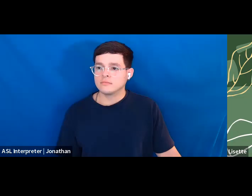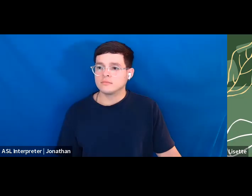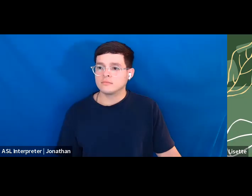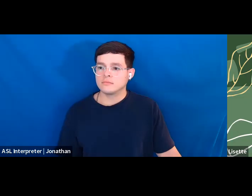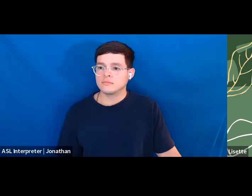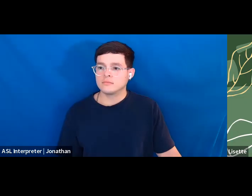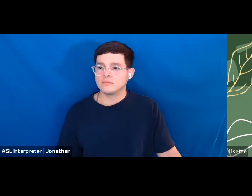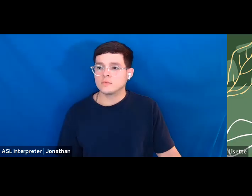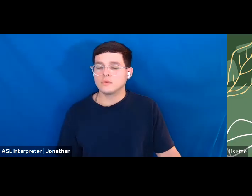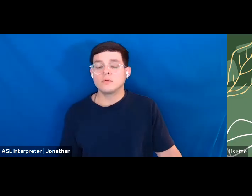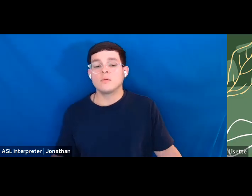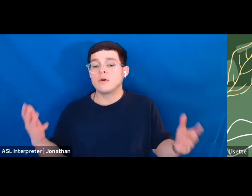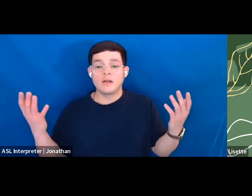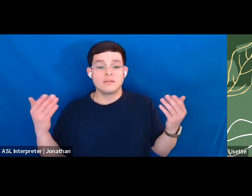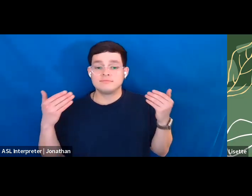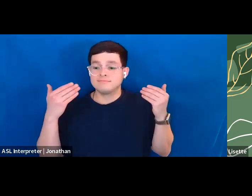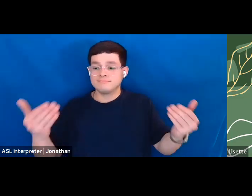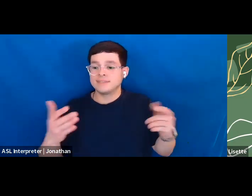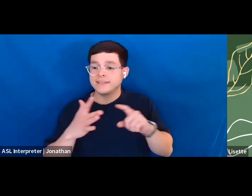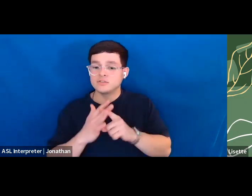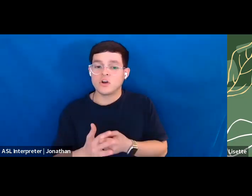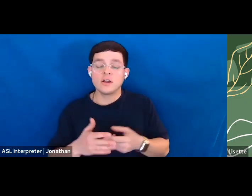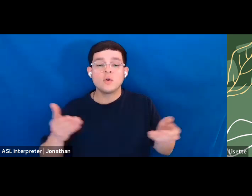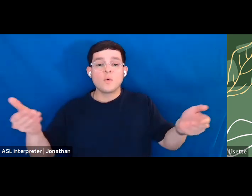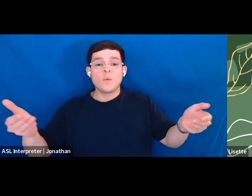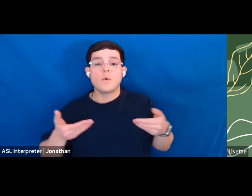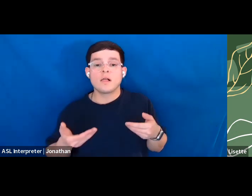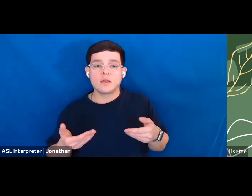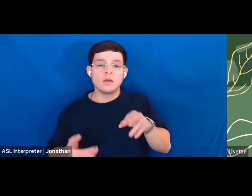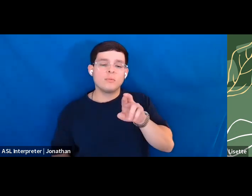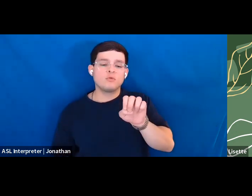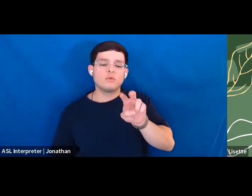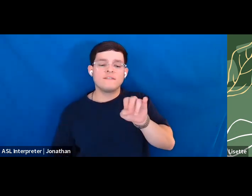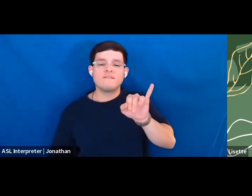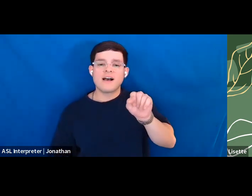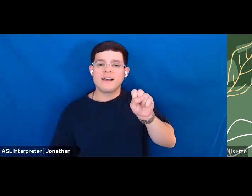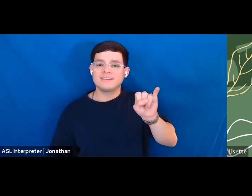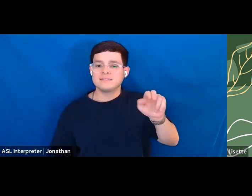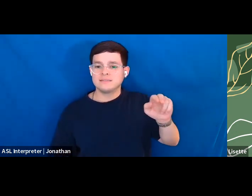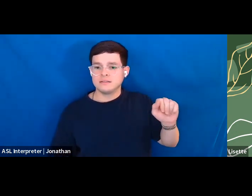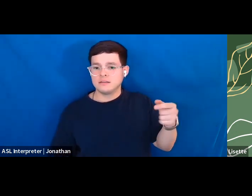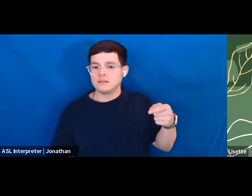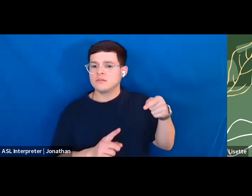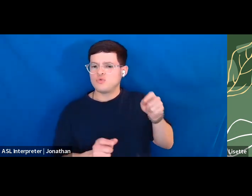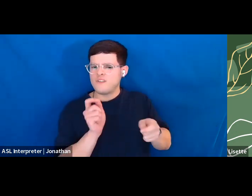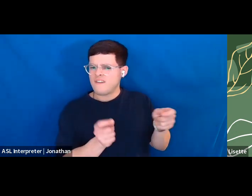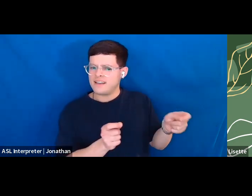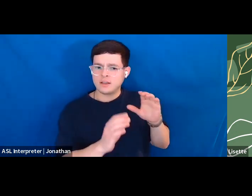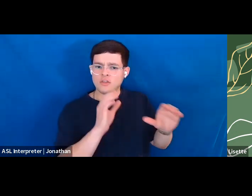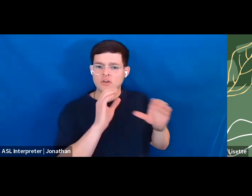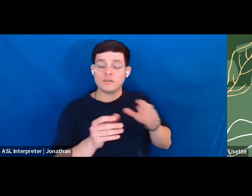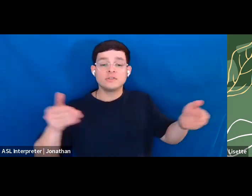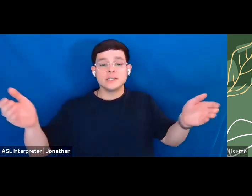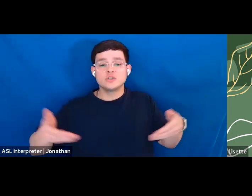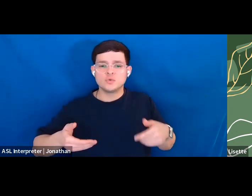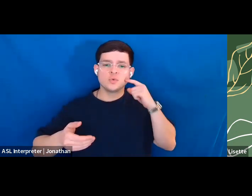Well, let's get started. Welcome to Revising the Conversation, introducing the Reimagining